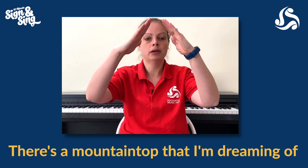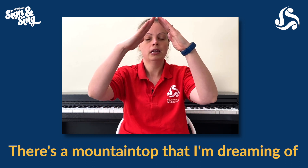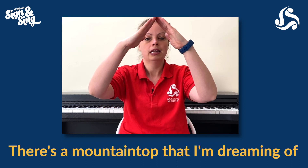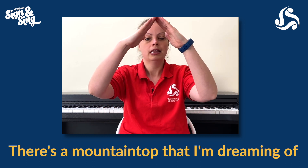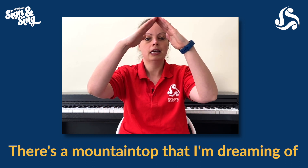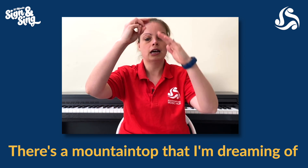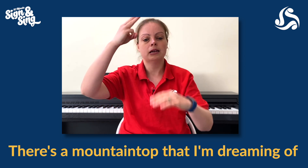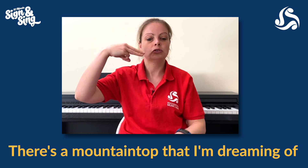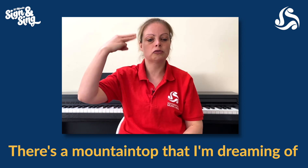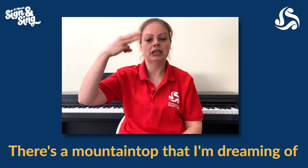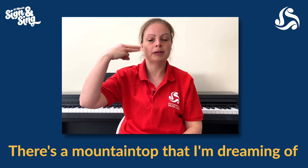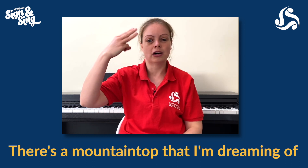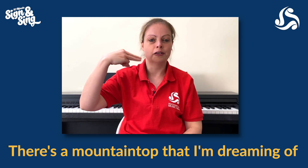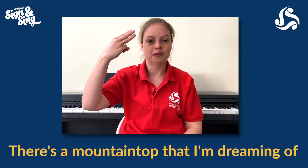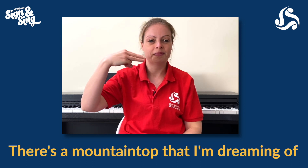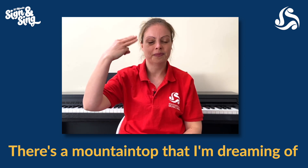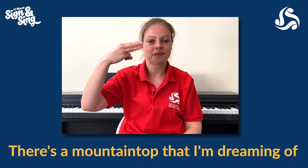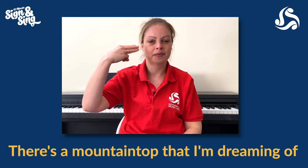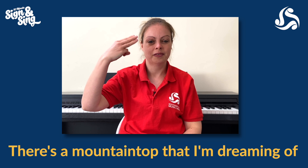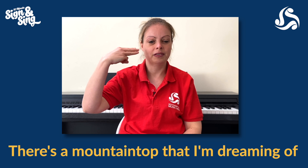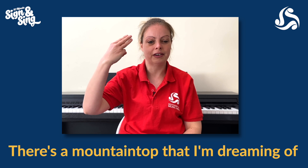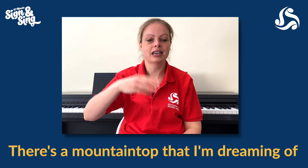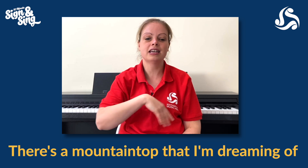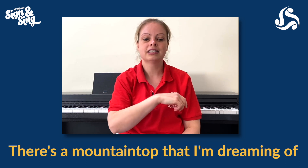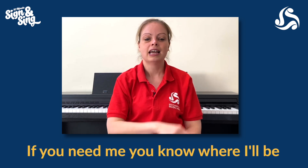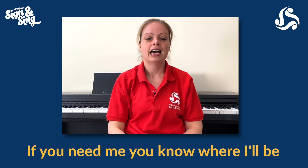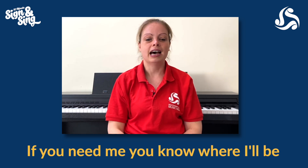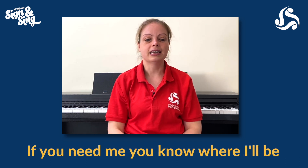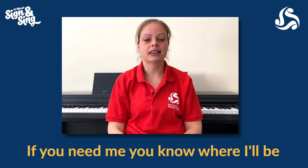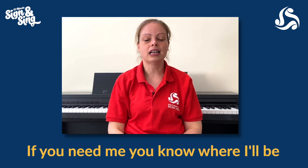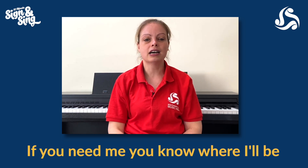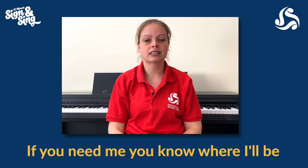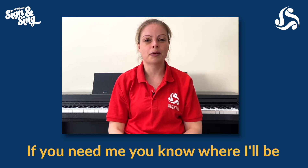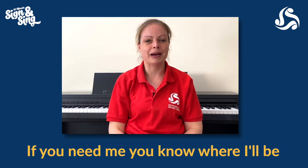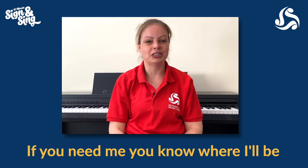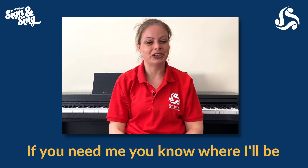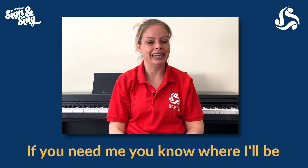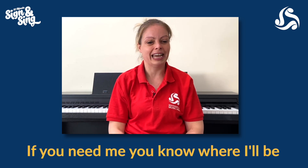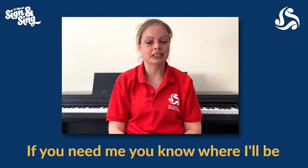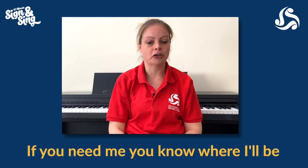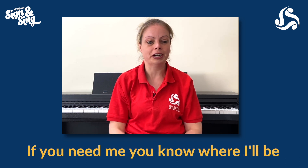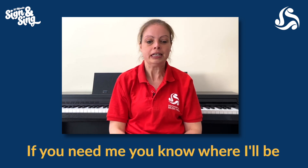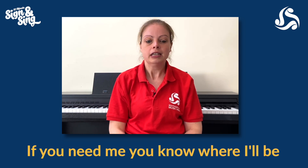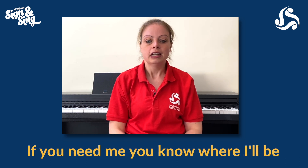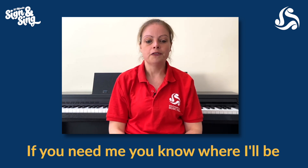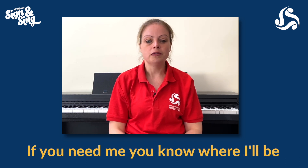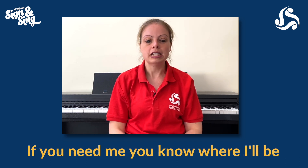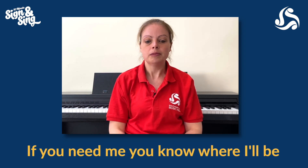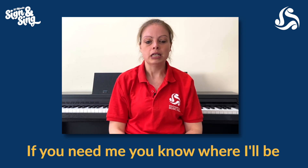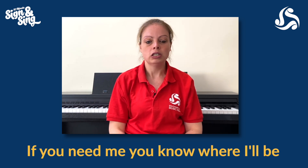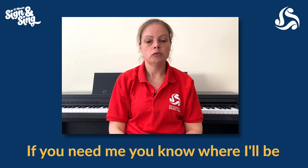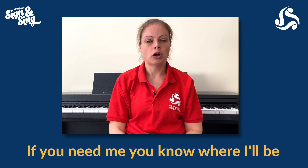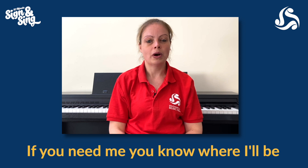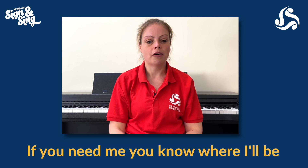top that I'm dreaming of. Very good. And then the last line, we're back to tricky again, sorry. If you